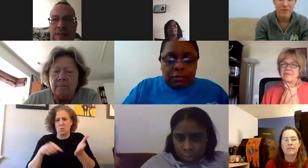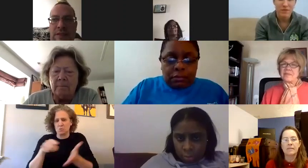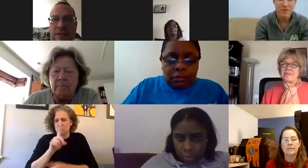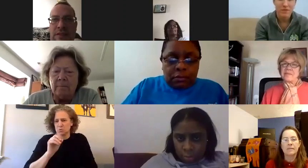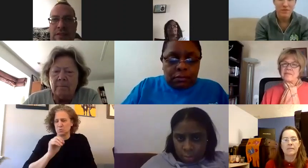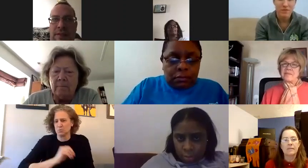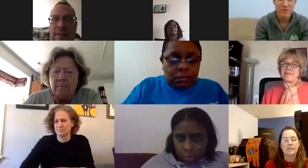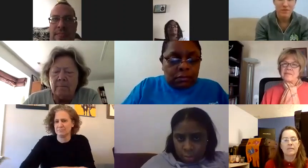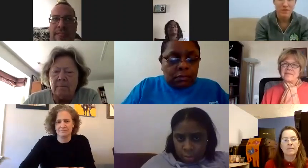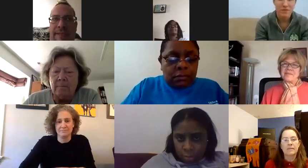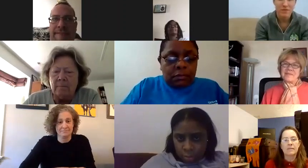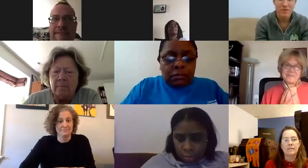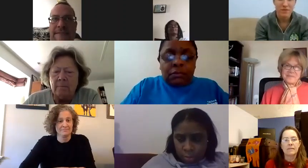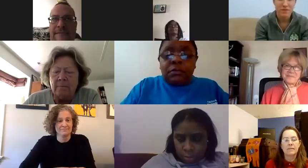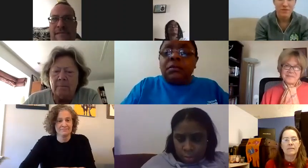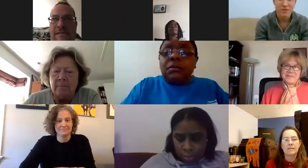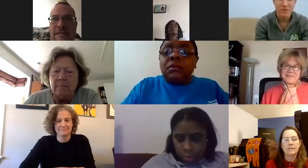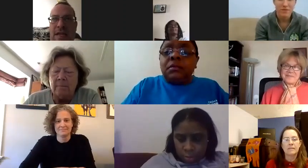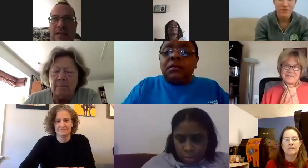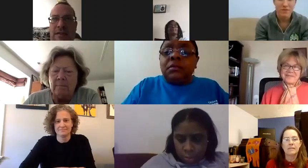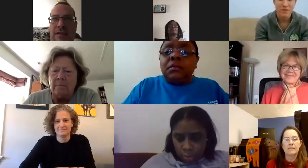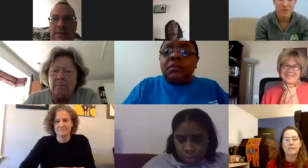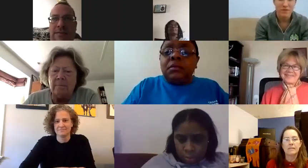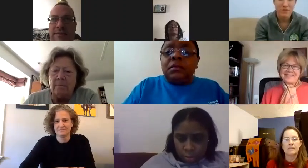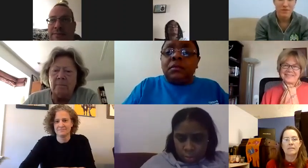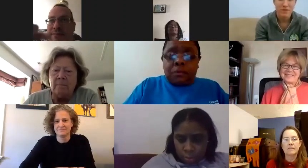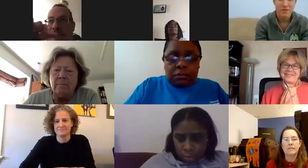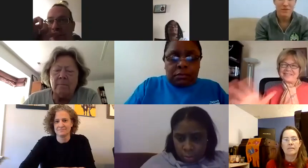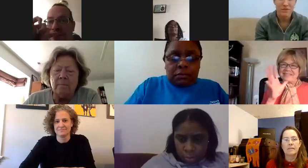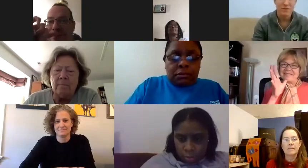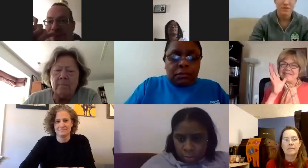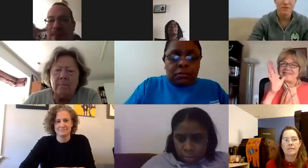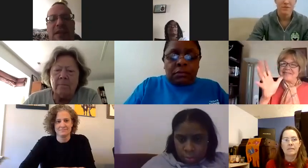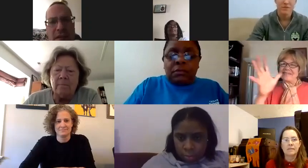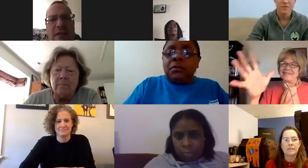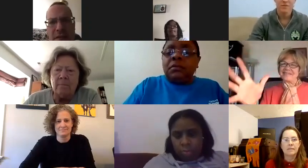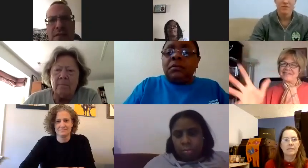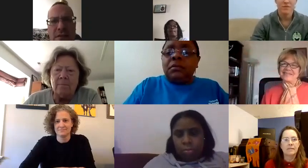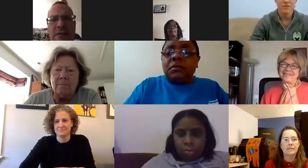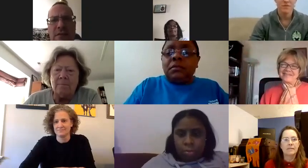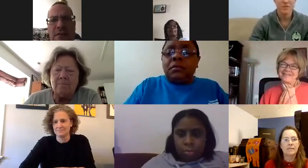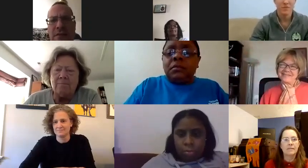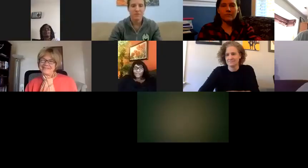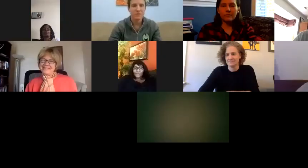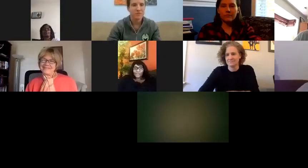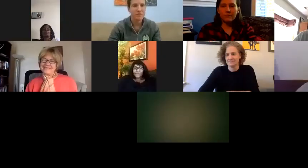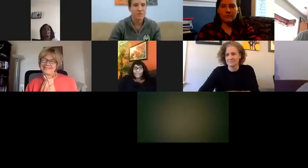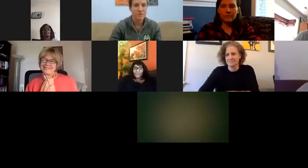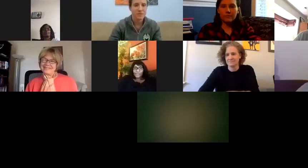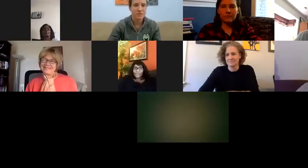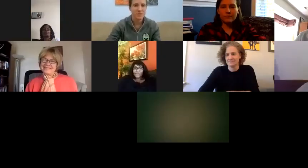are? Could you just let me know so that I can see your names, but I'm curious about what you do.